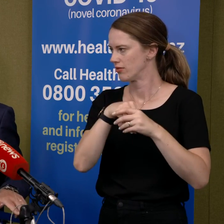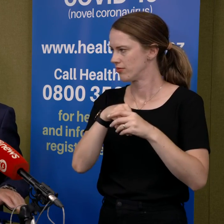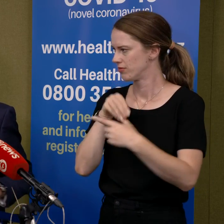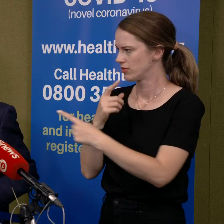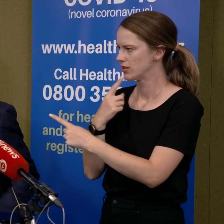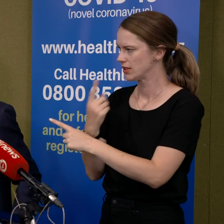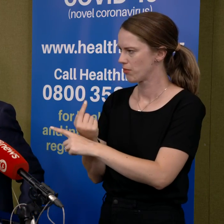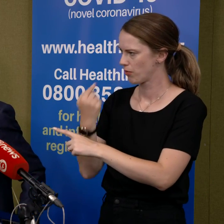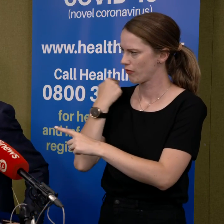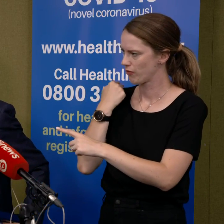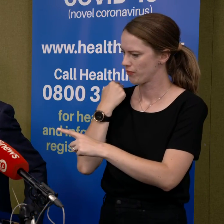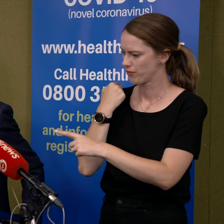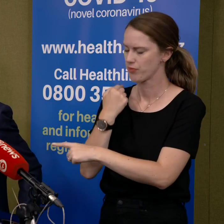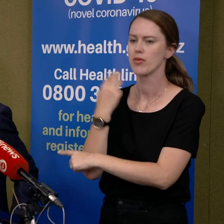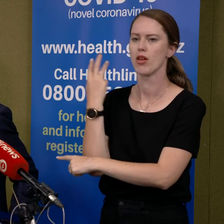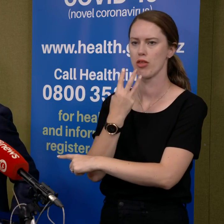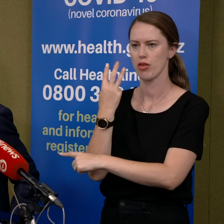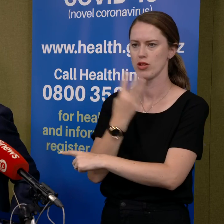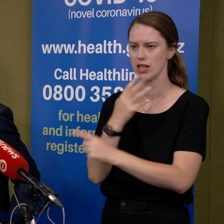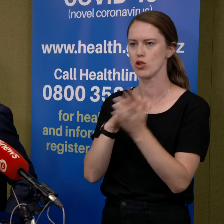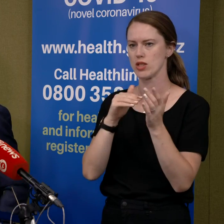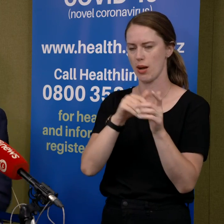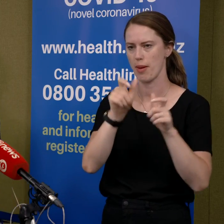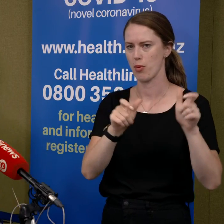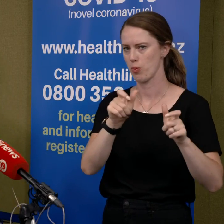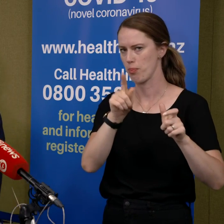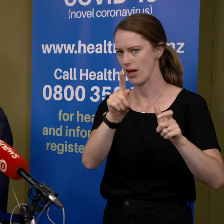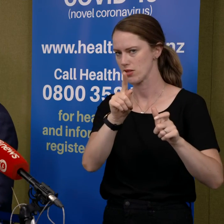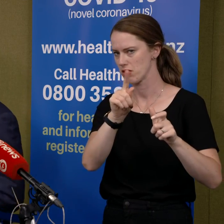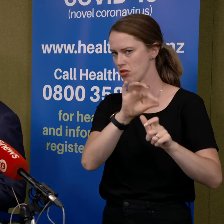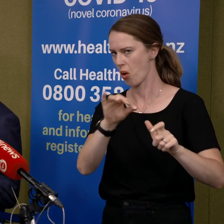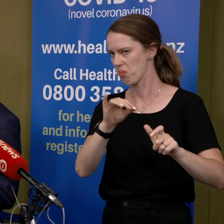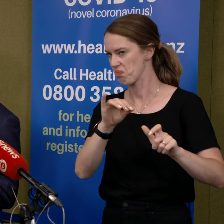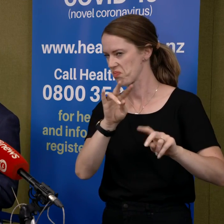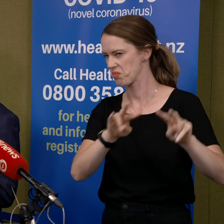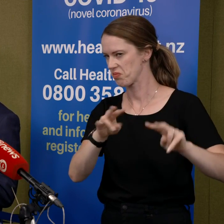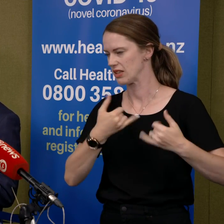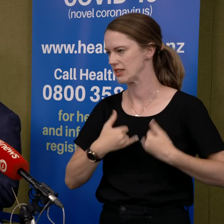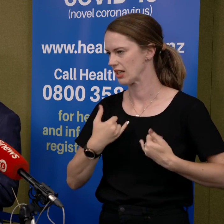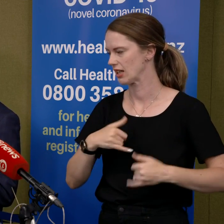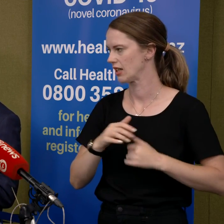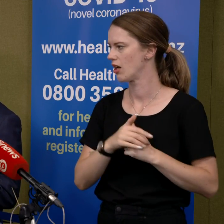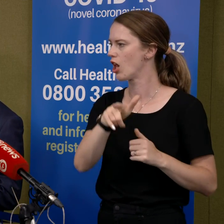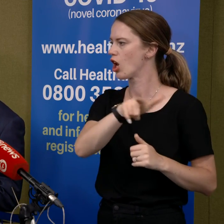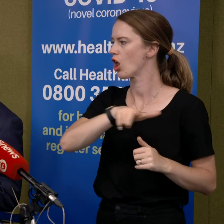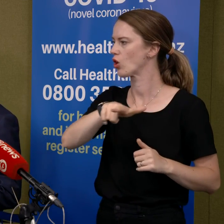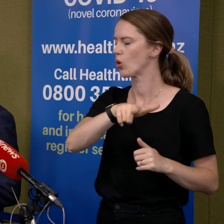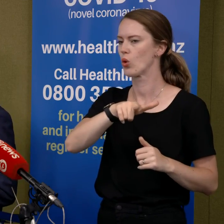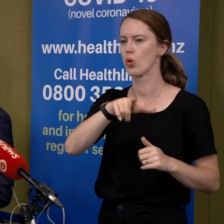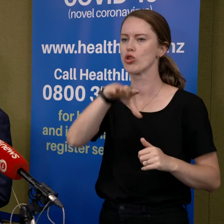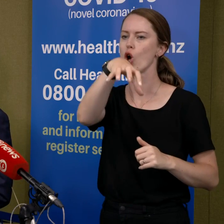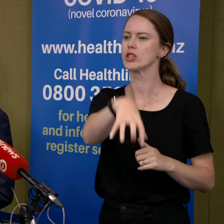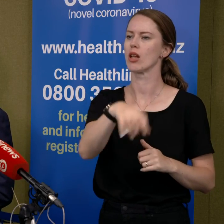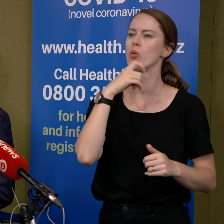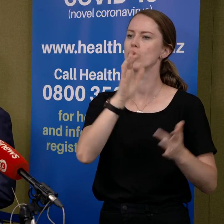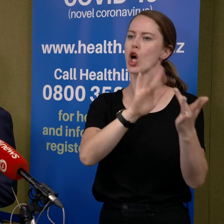Let me just... 13 New Zealanders on board that, not aware of any health concerns. And of course what would happen would be the local consul would be reaching out to